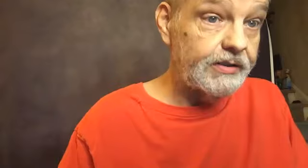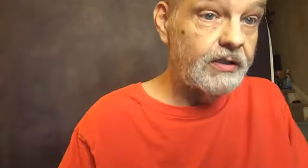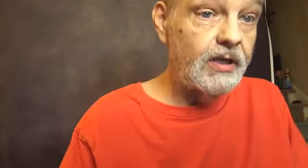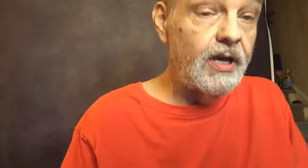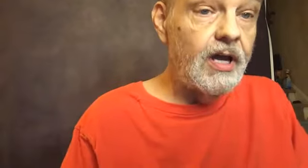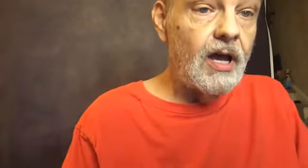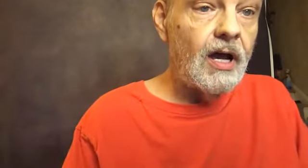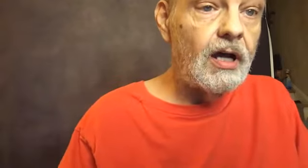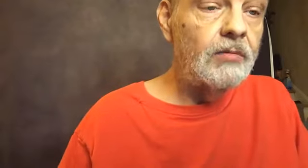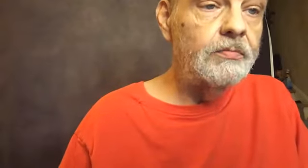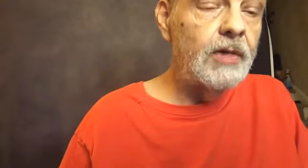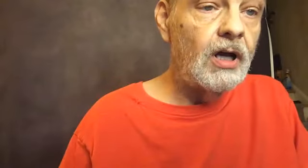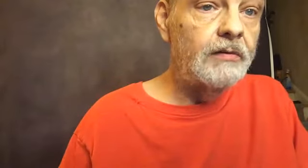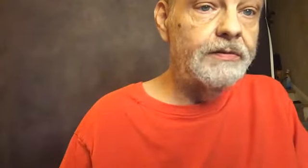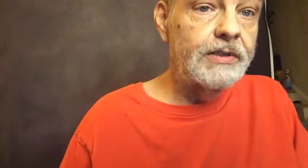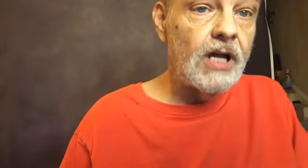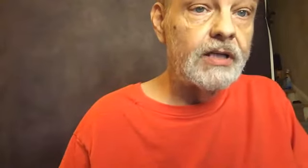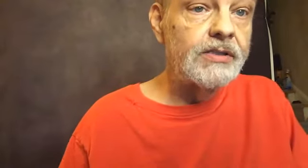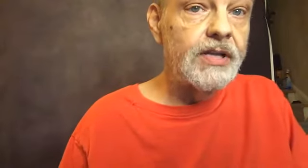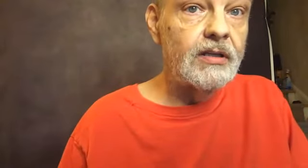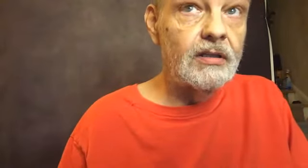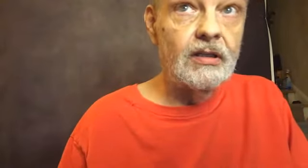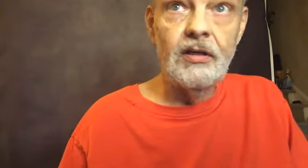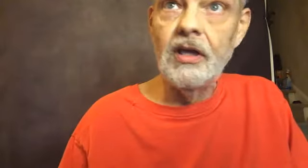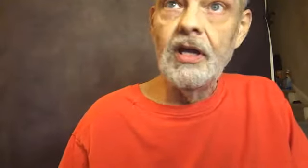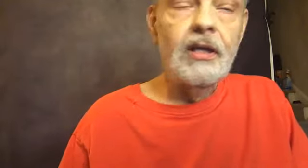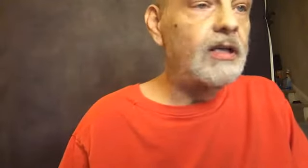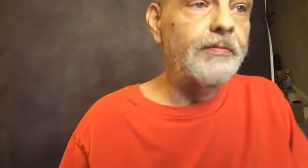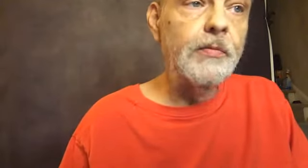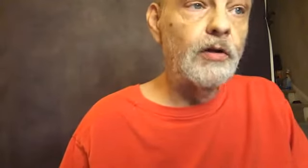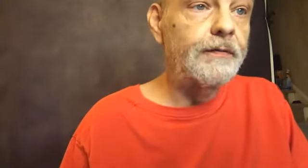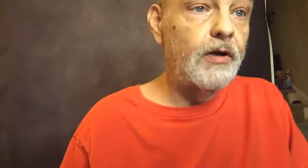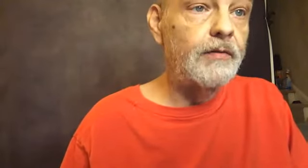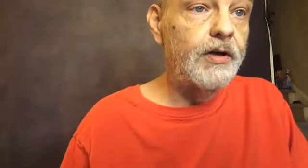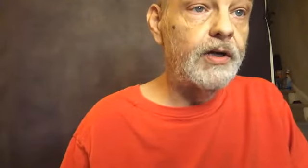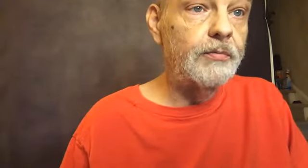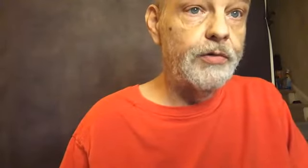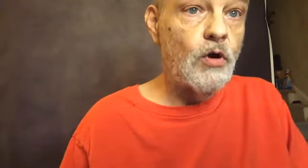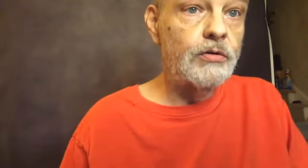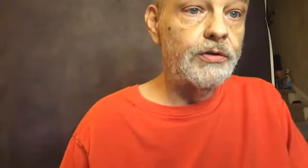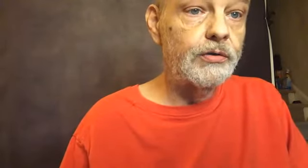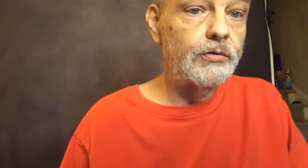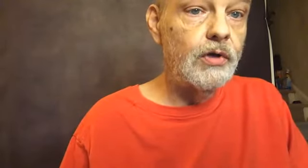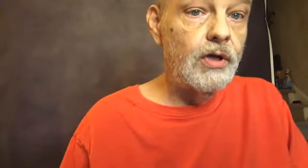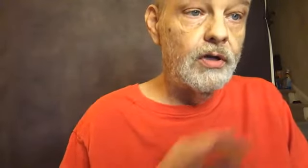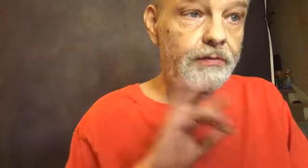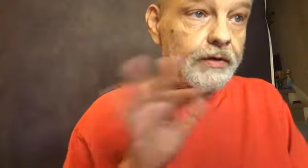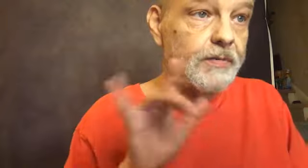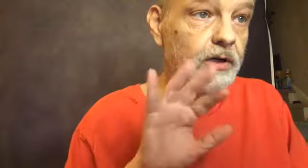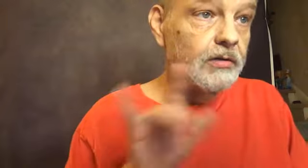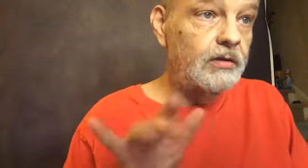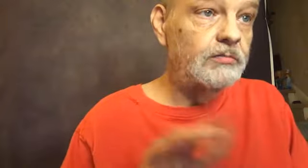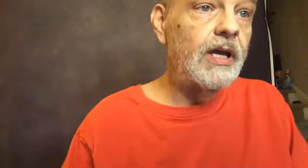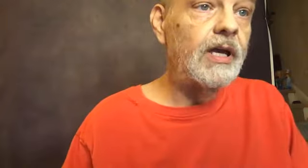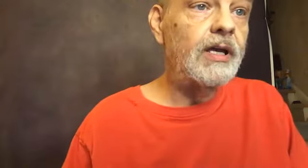list of signs that deaf people are very, very prone to fingerspell